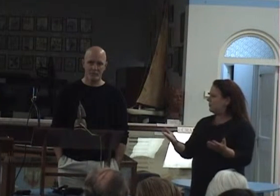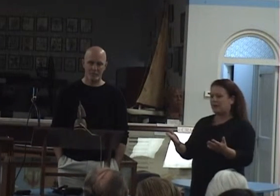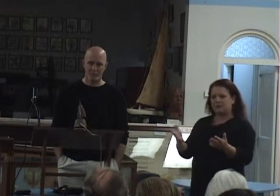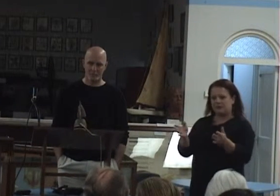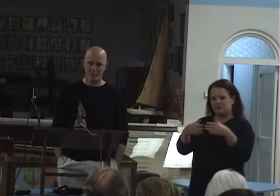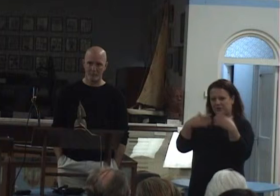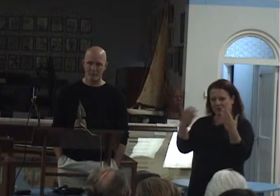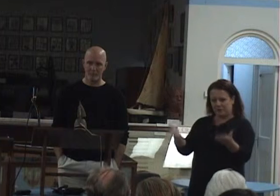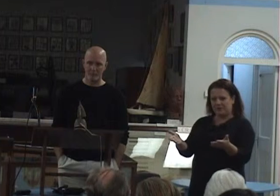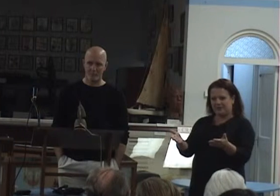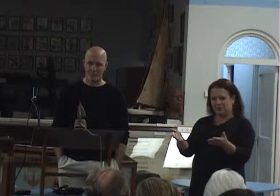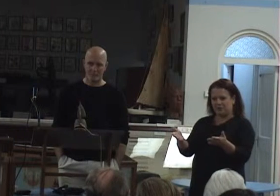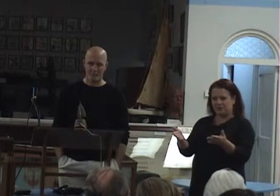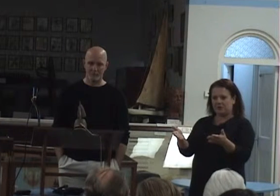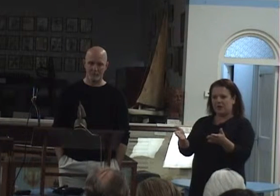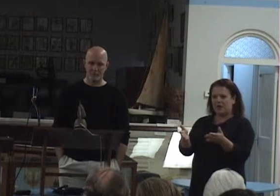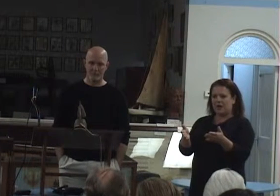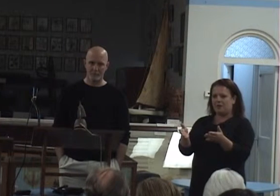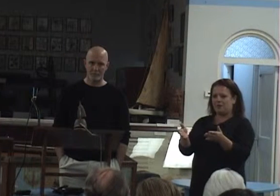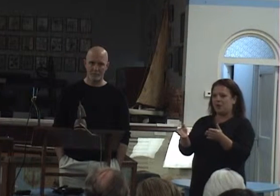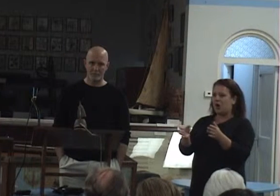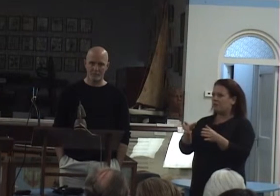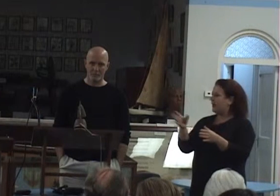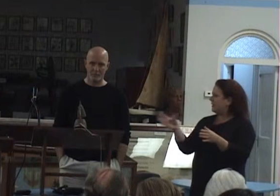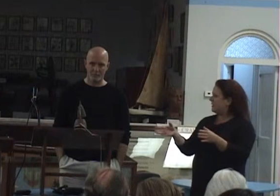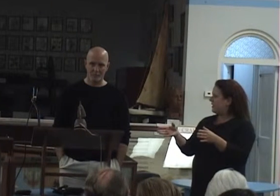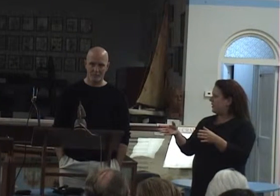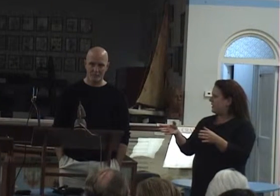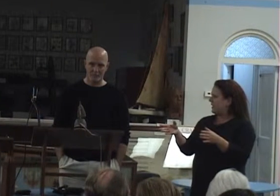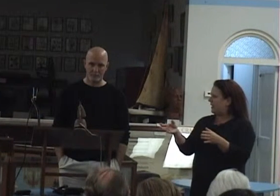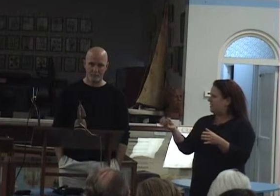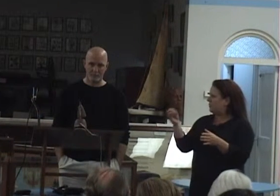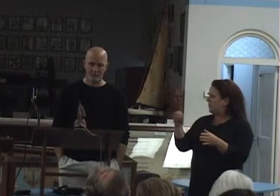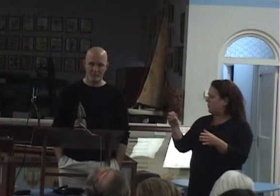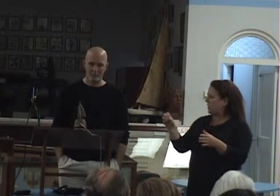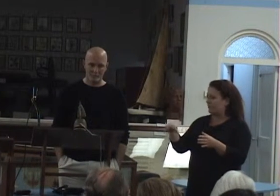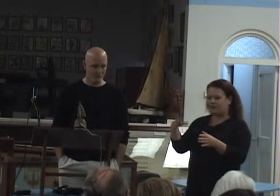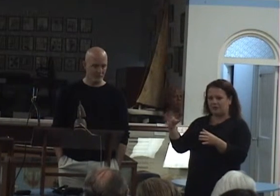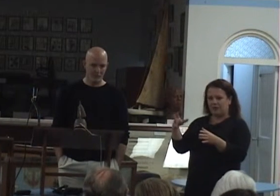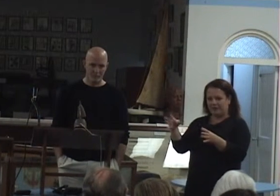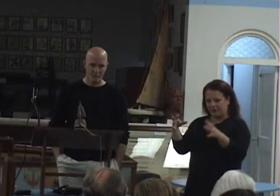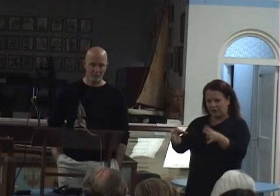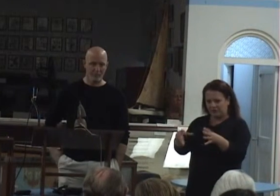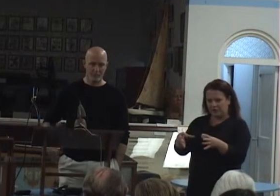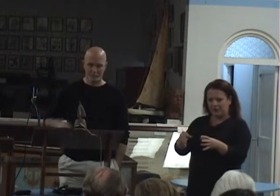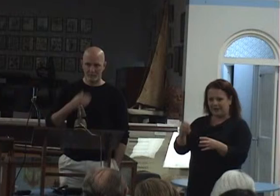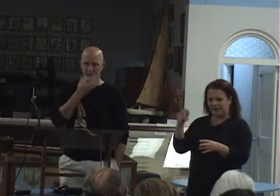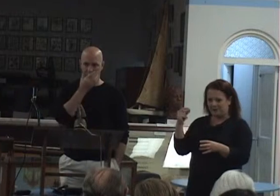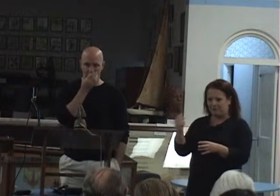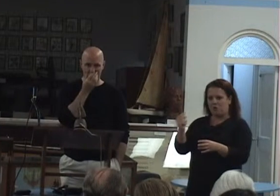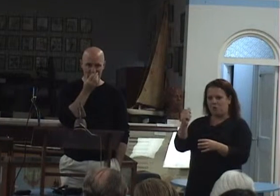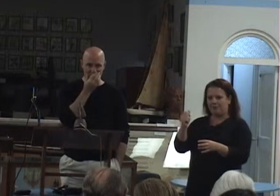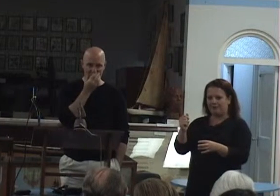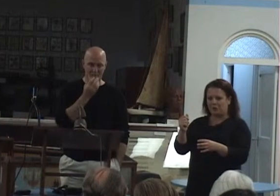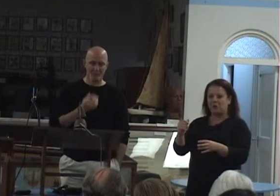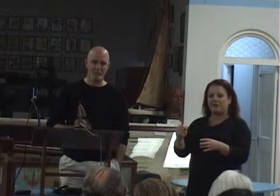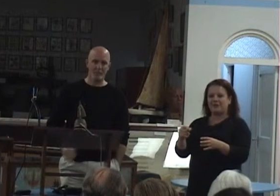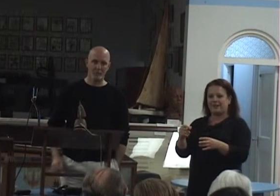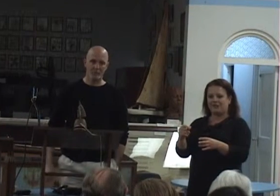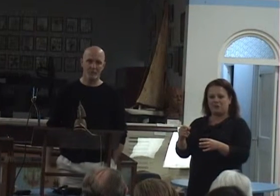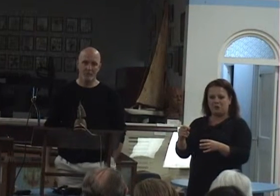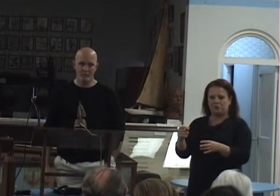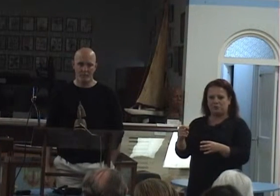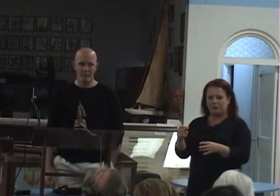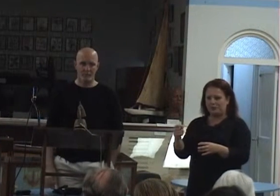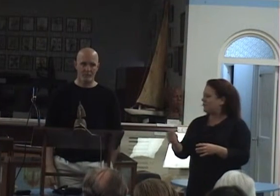the influx seems to be very similar. Not right in the 1780s. We don't have a lot of suggestion that it's the moment. You know, I